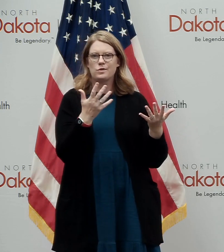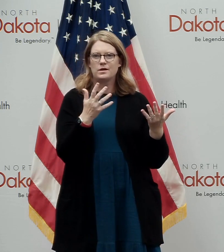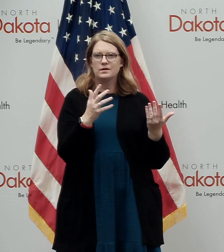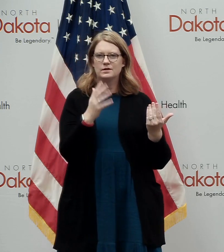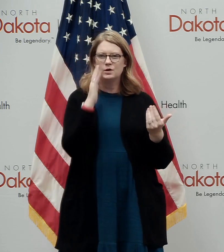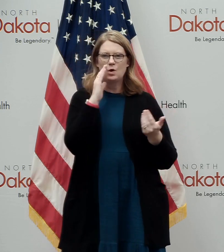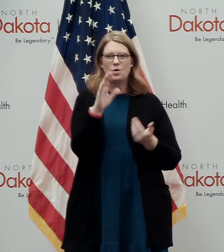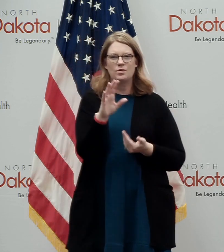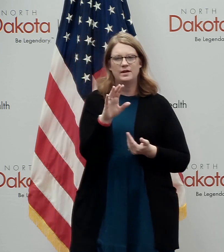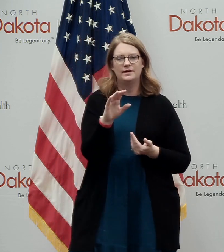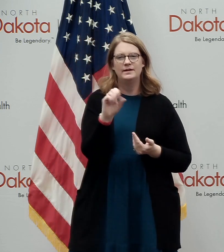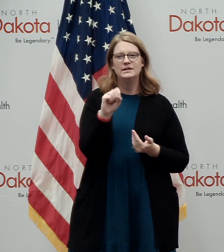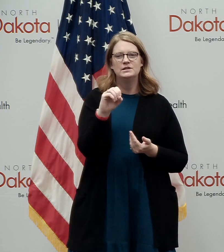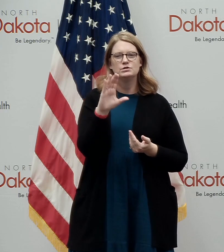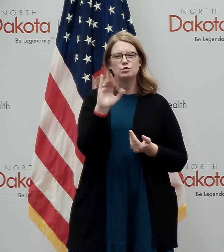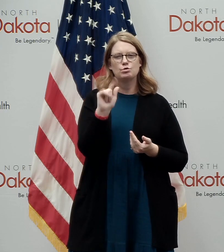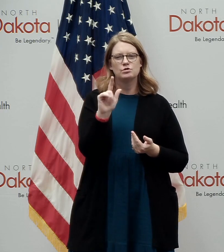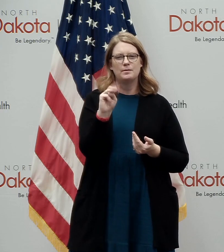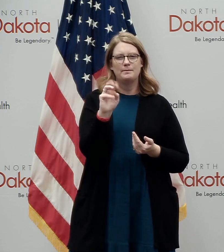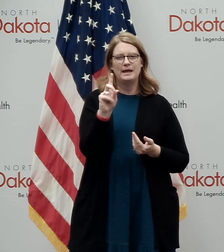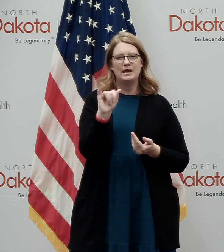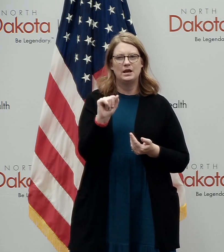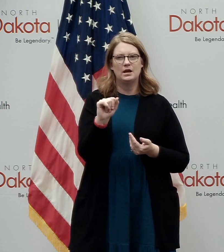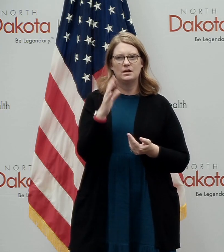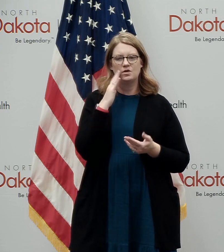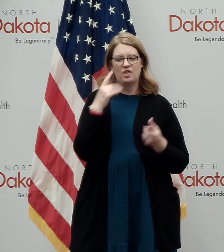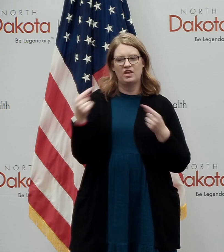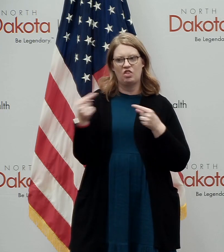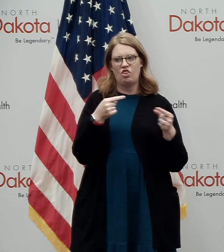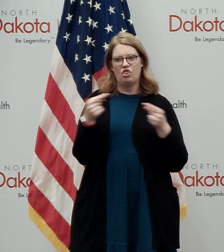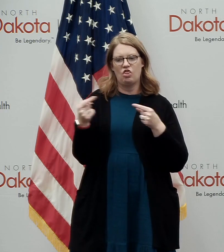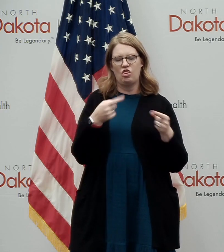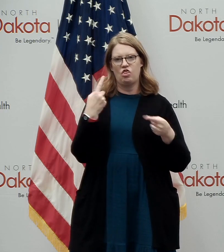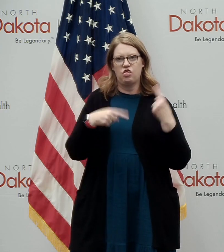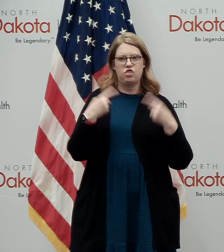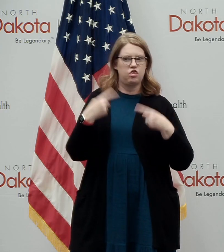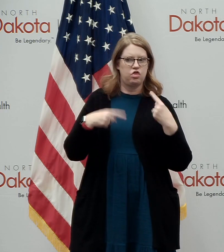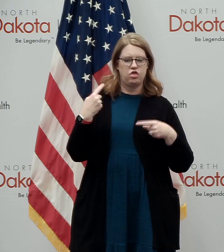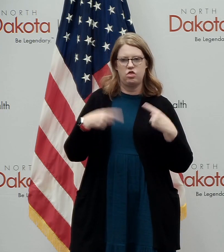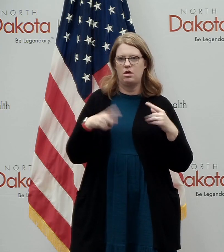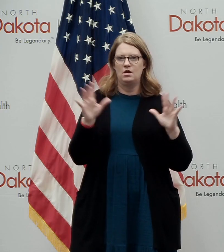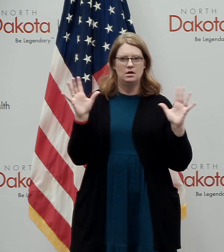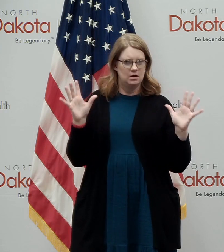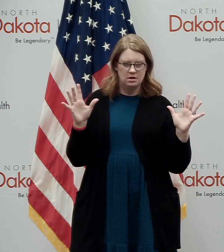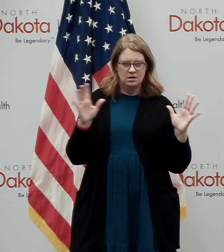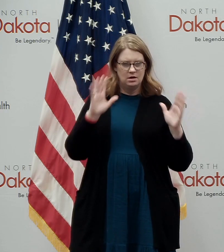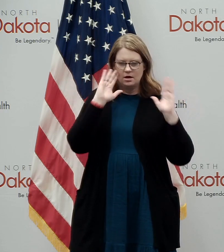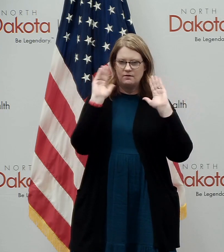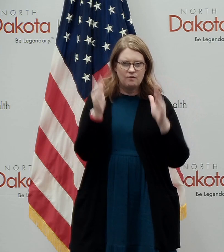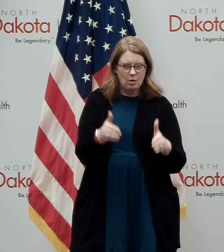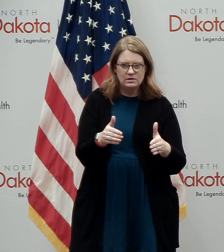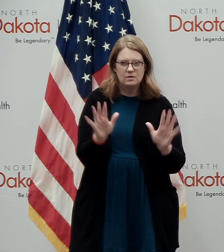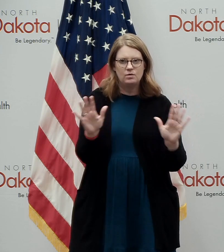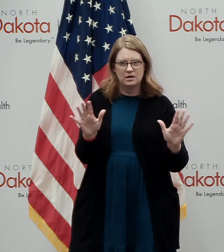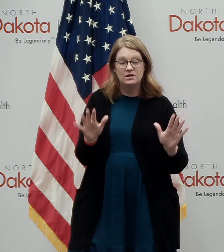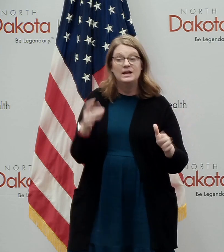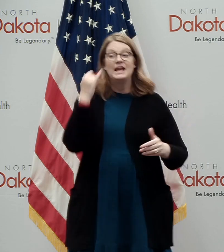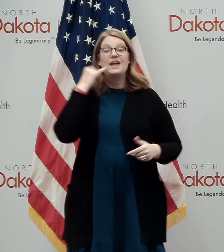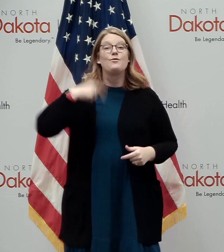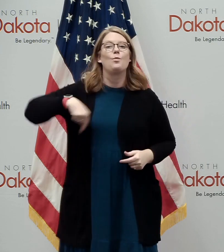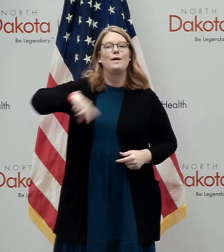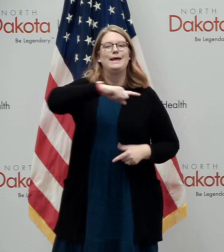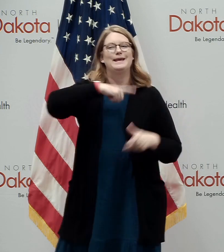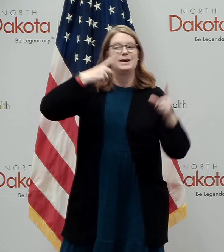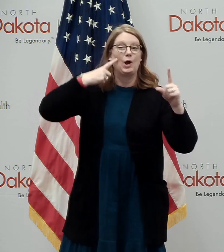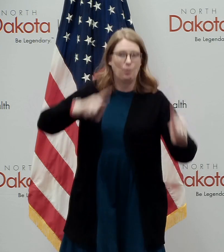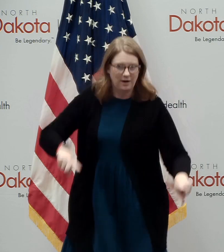media debates that have accompanied this pandemic, and really just focus on one thing. If we can all agree that the virus